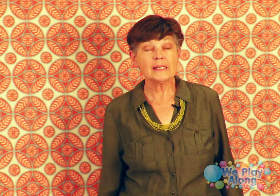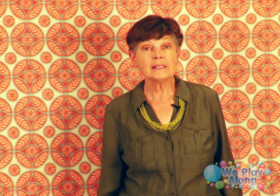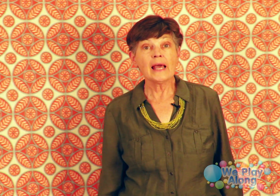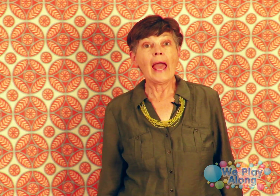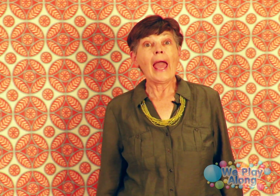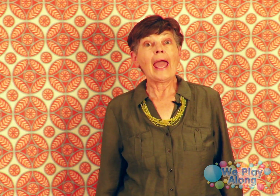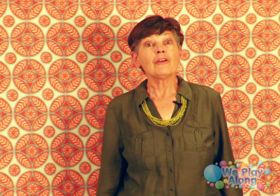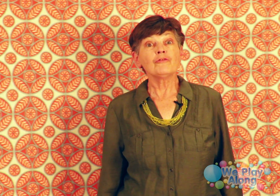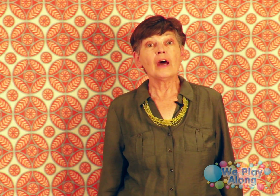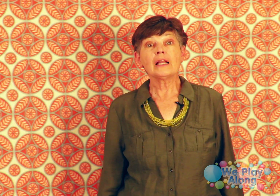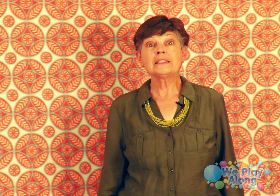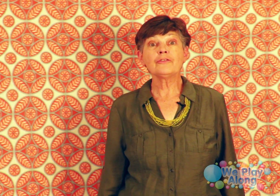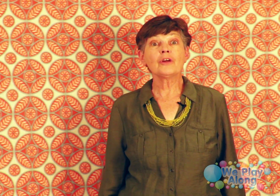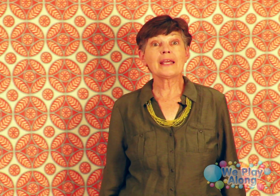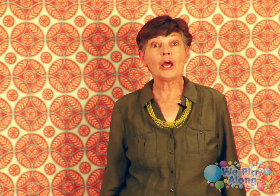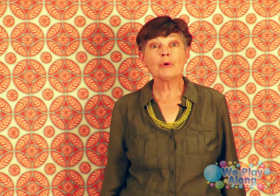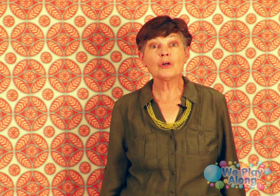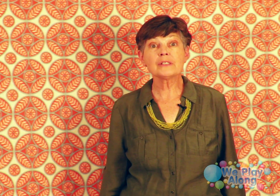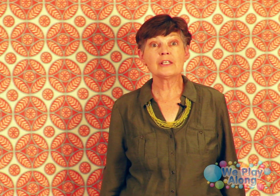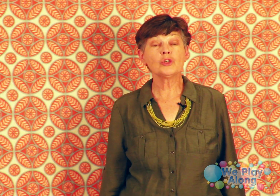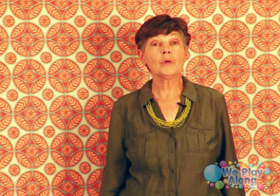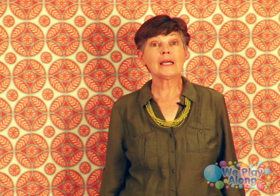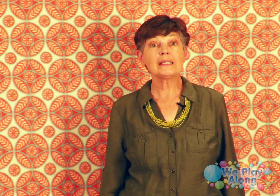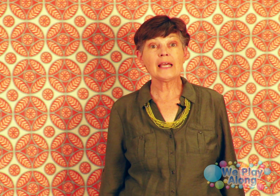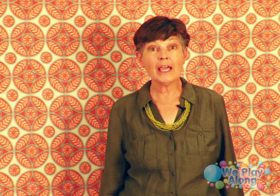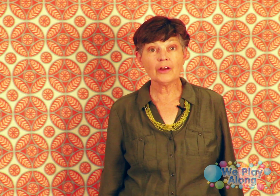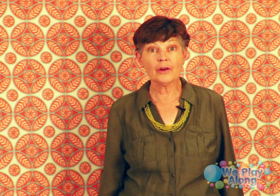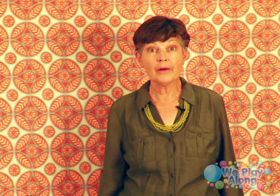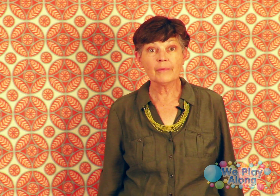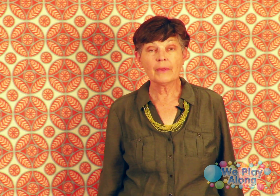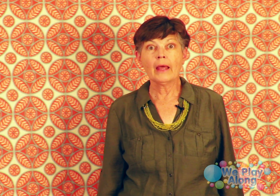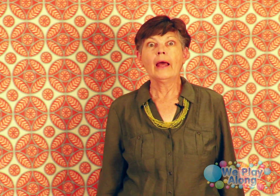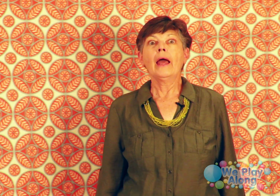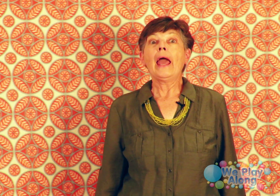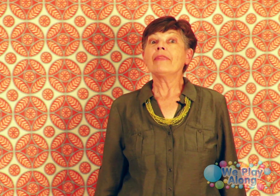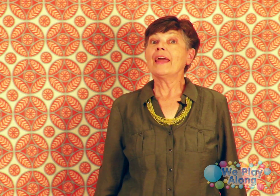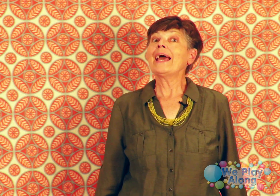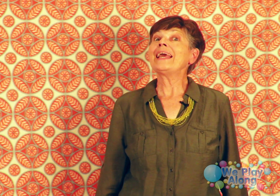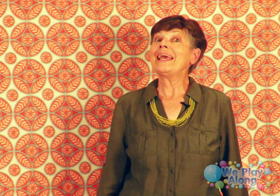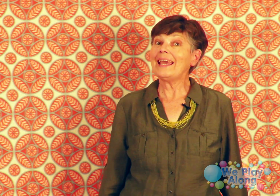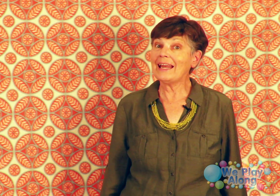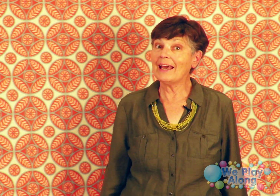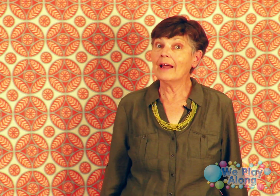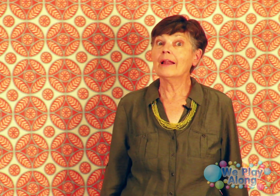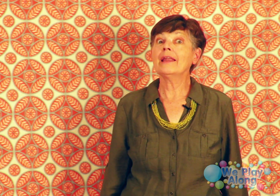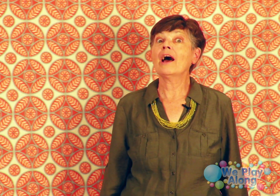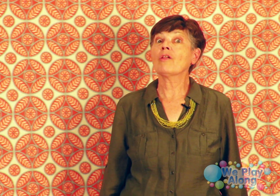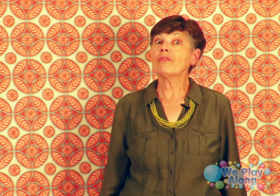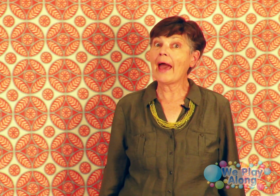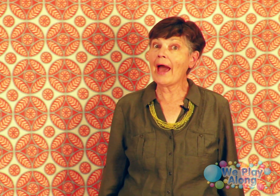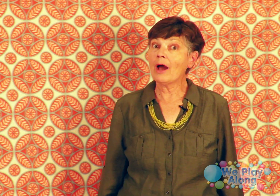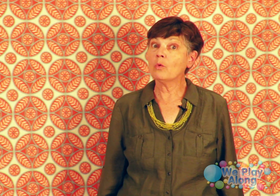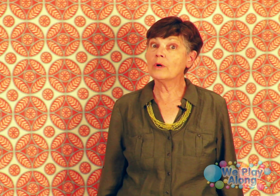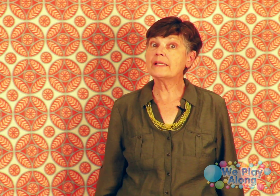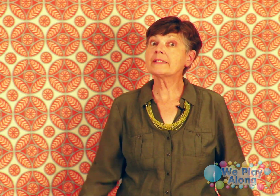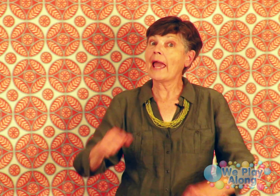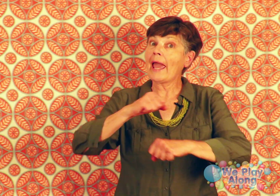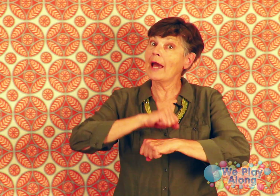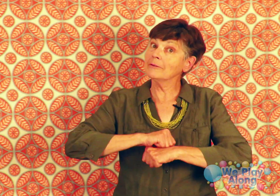hoses and funnel different chemicals into a container, then heat it. Now that was, and